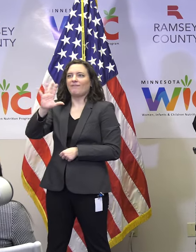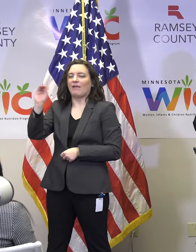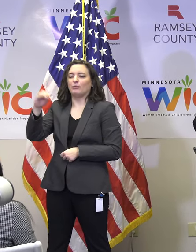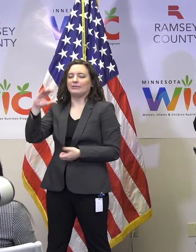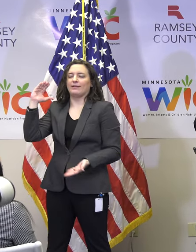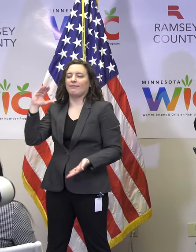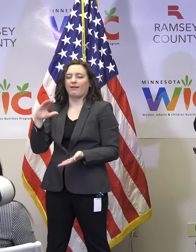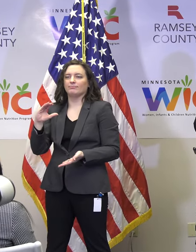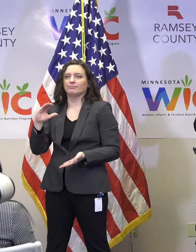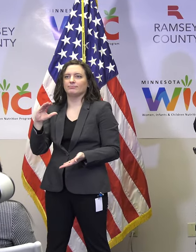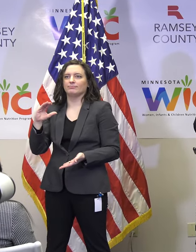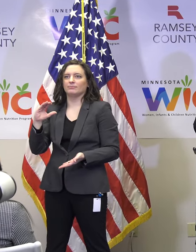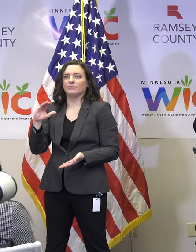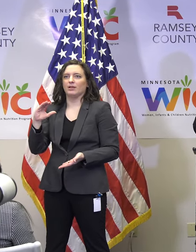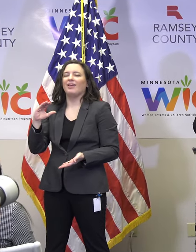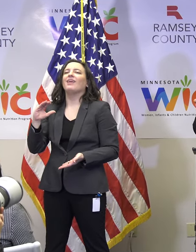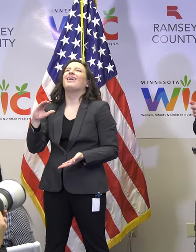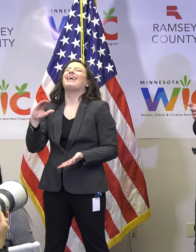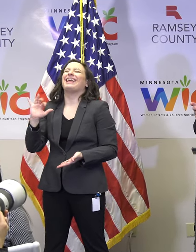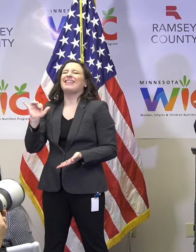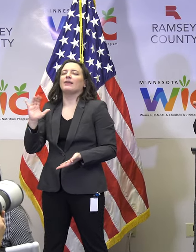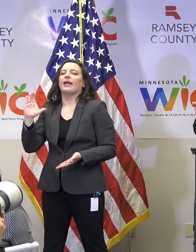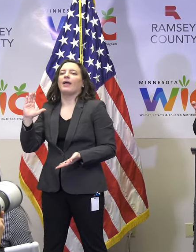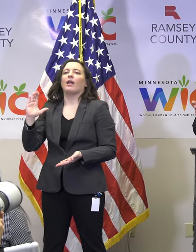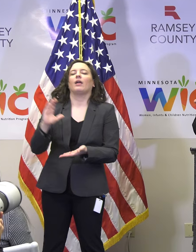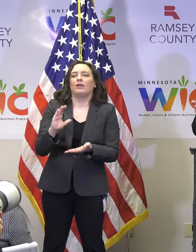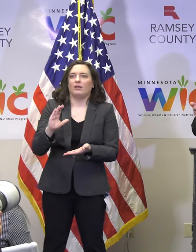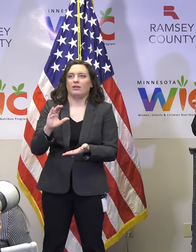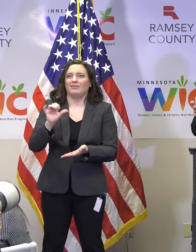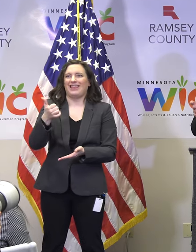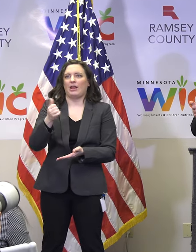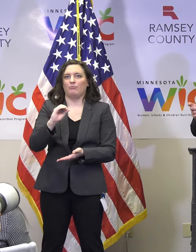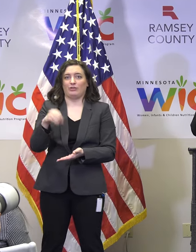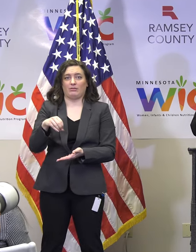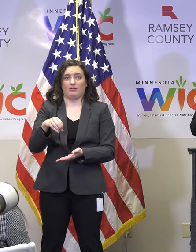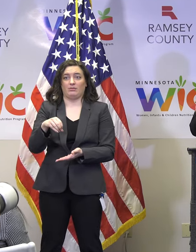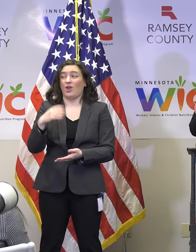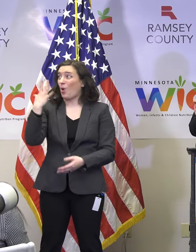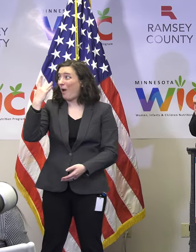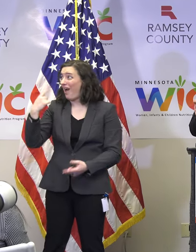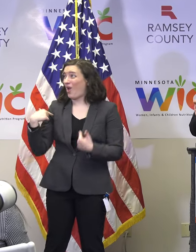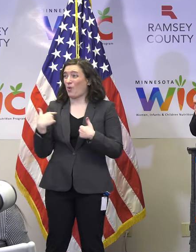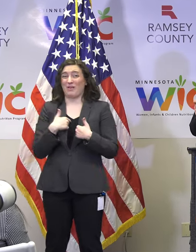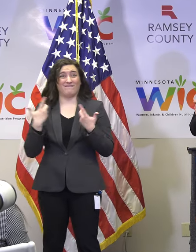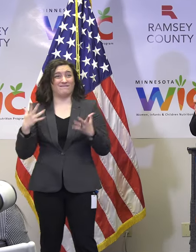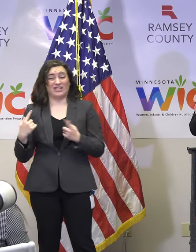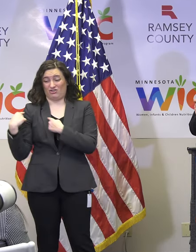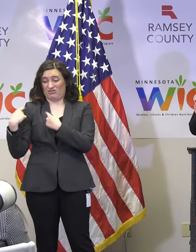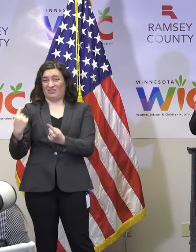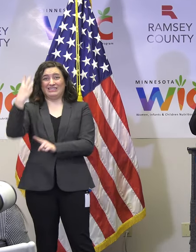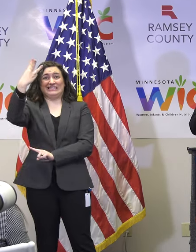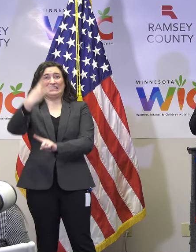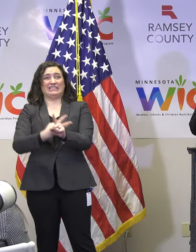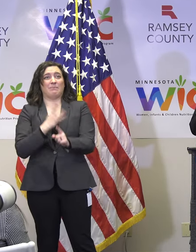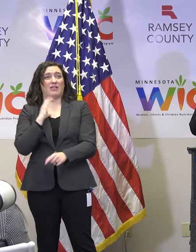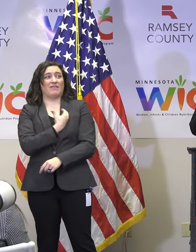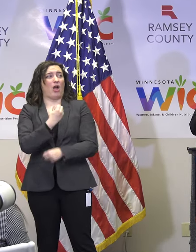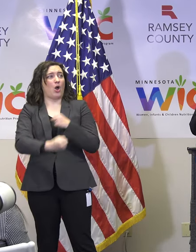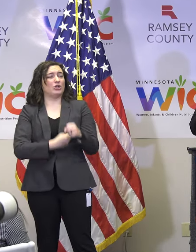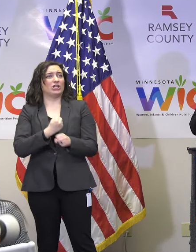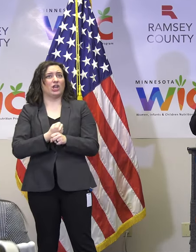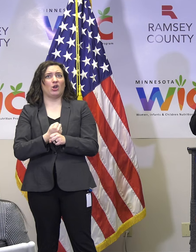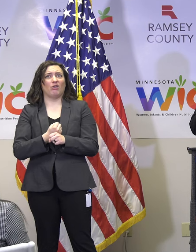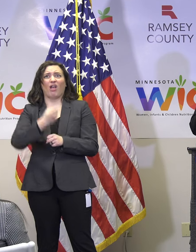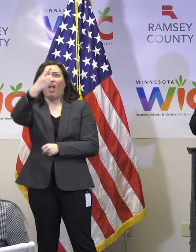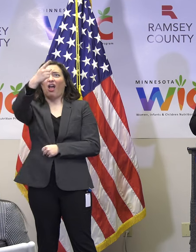budget. It's actually closer to a 10% cut because 5 months, 6 months of the fiscal year is already expired. So it just complicates